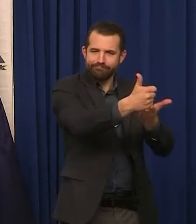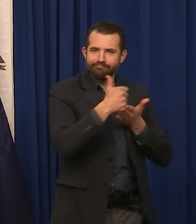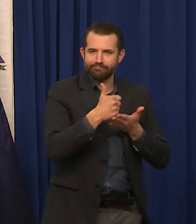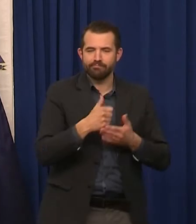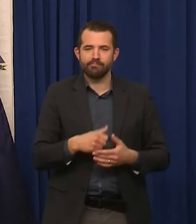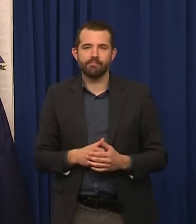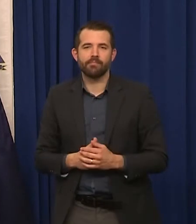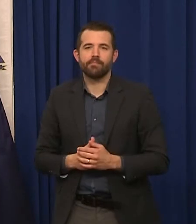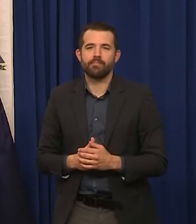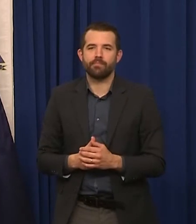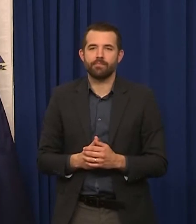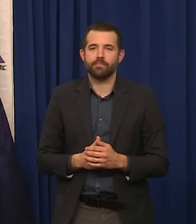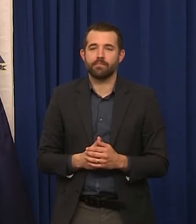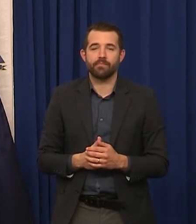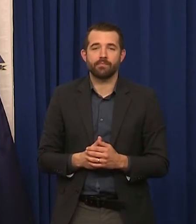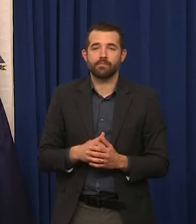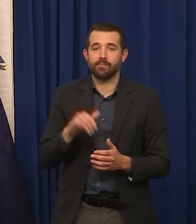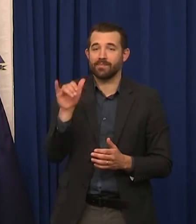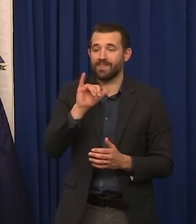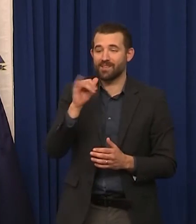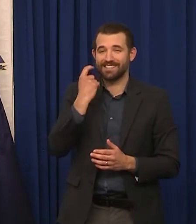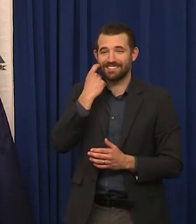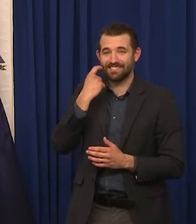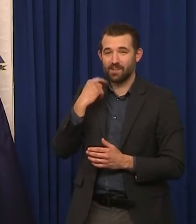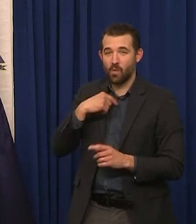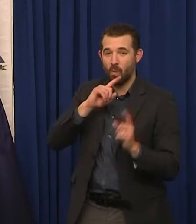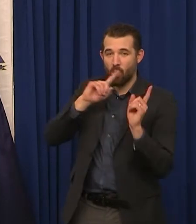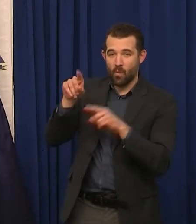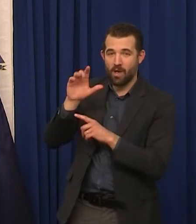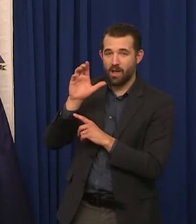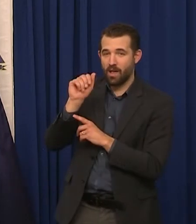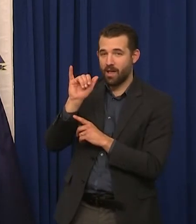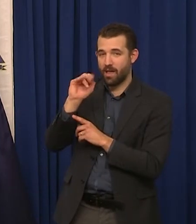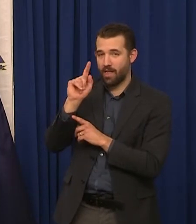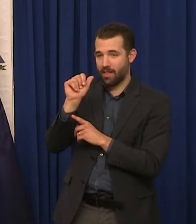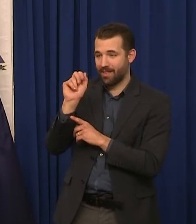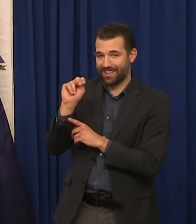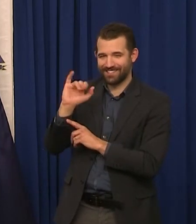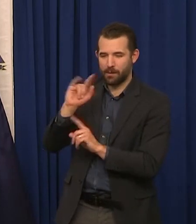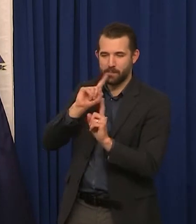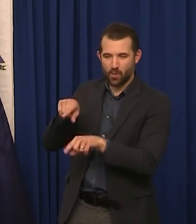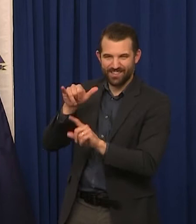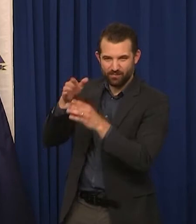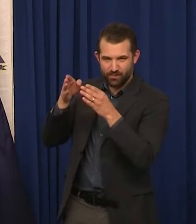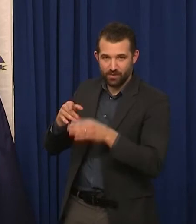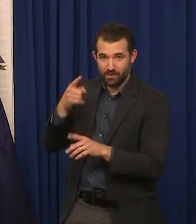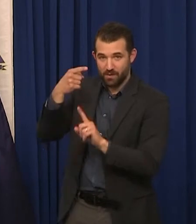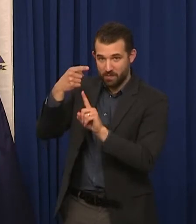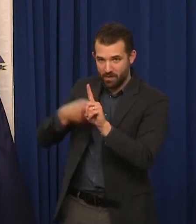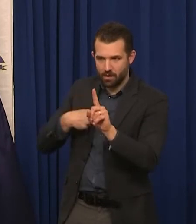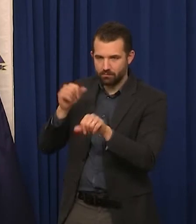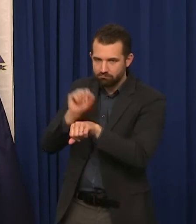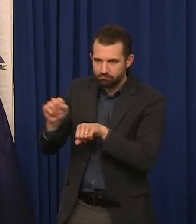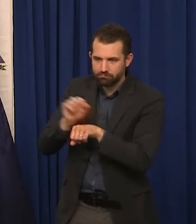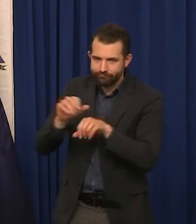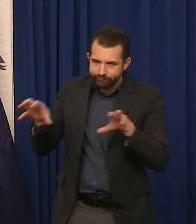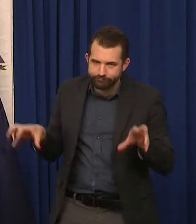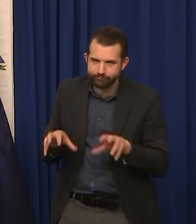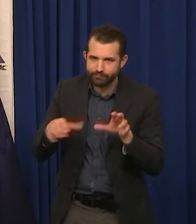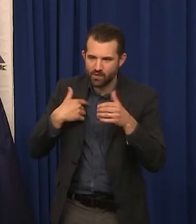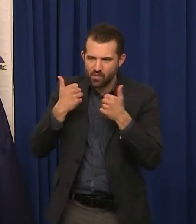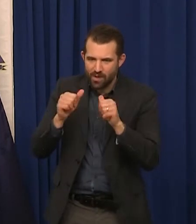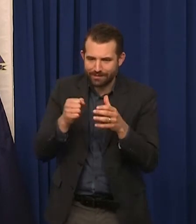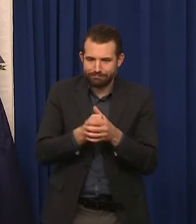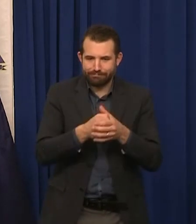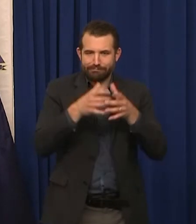as I just noted with Caitlin, this is something that we've been working on now for over a month to try to expand the supplies and the hardware